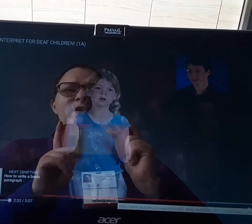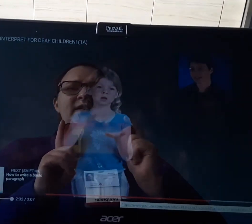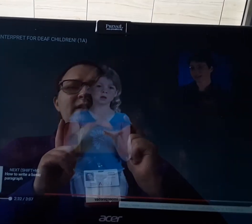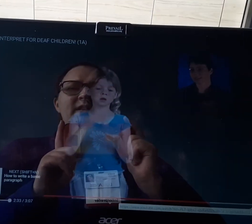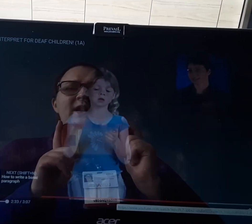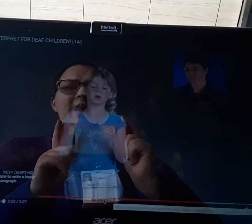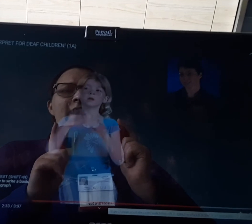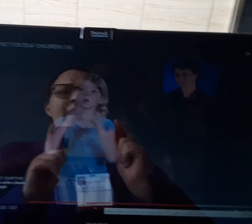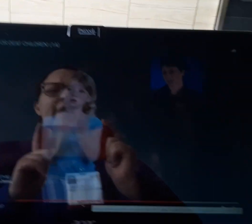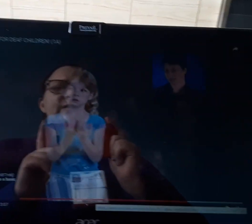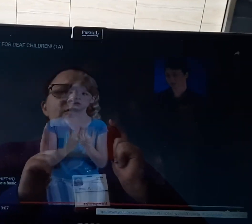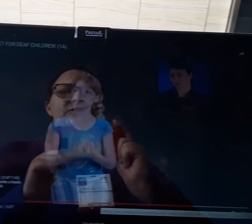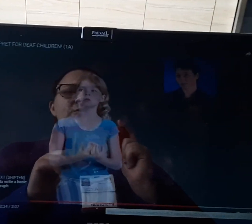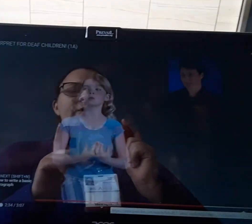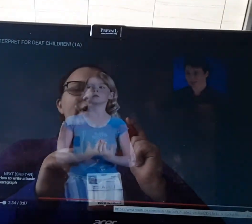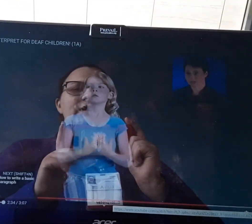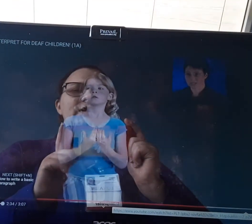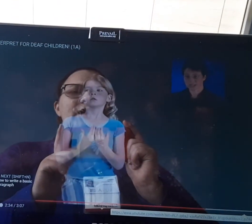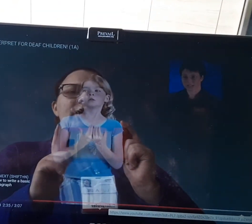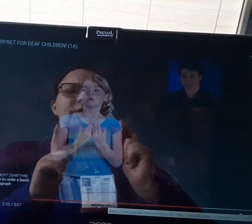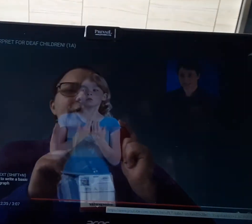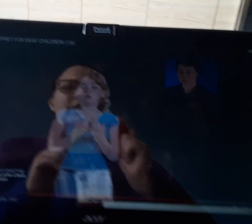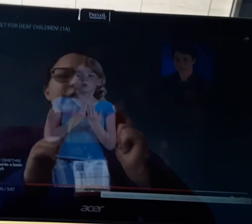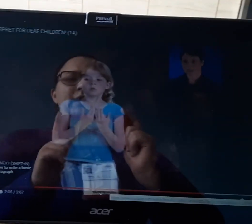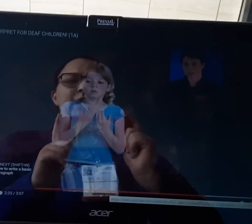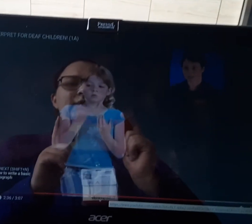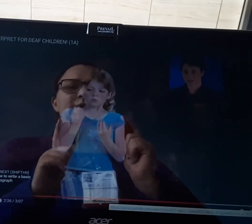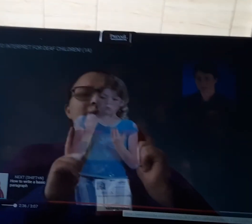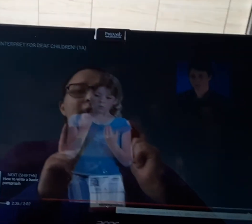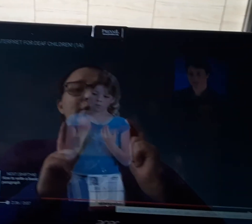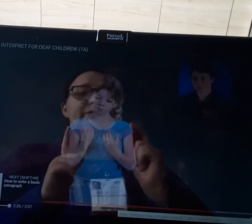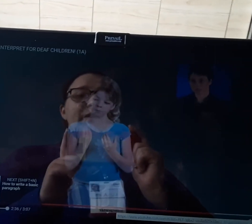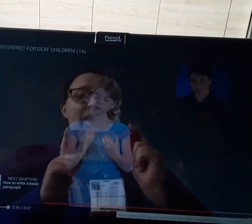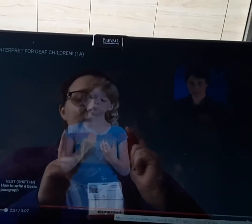She hasn't joined any ballet classes as of yet.